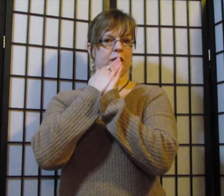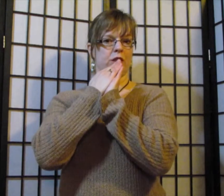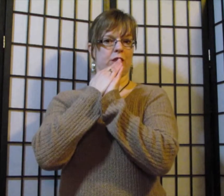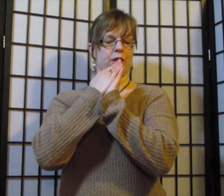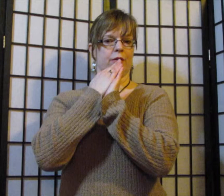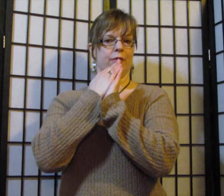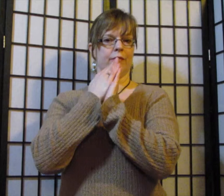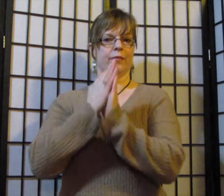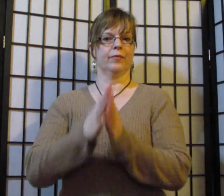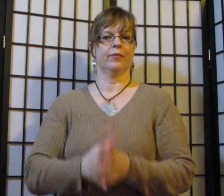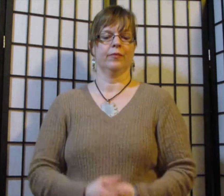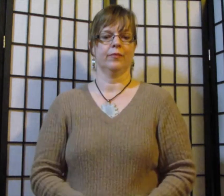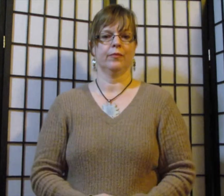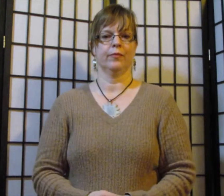Sandwich,